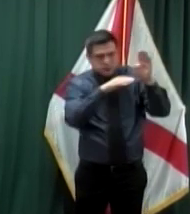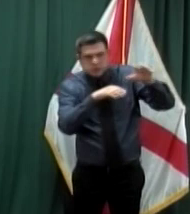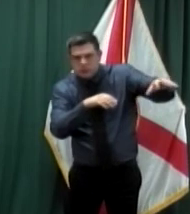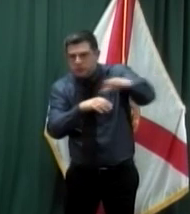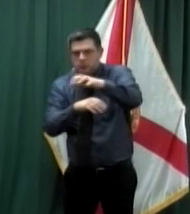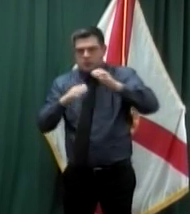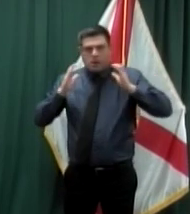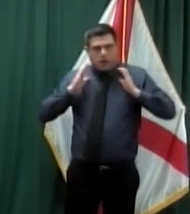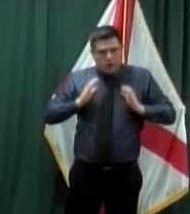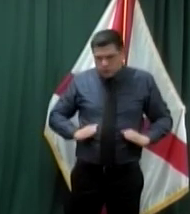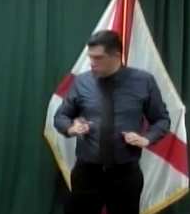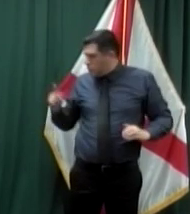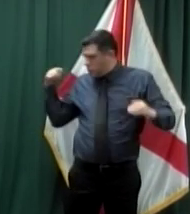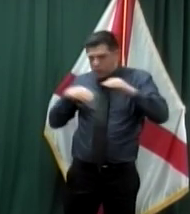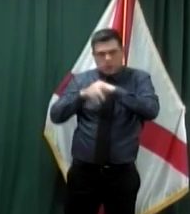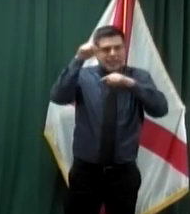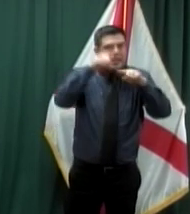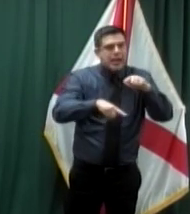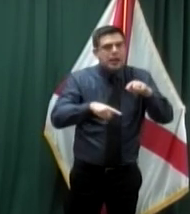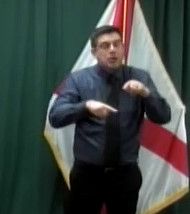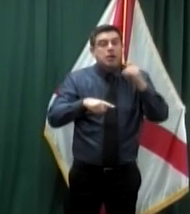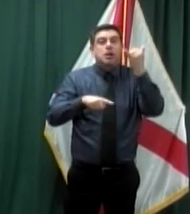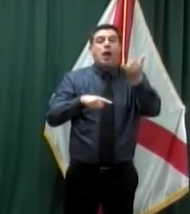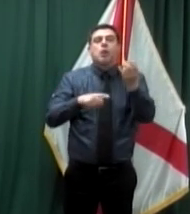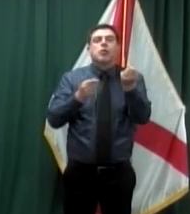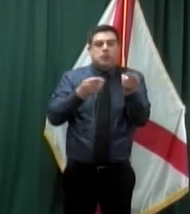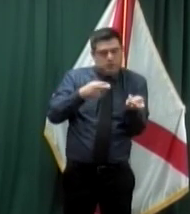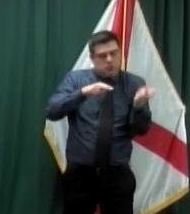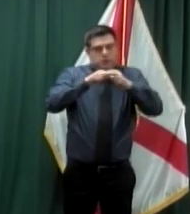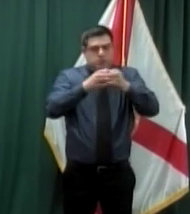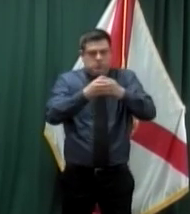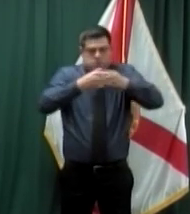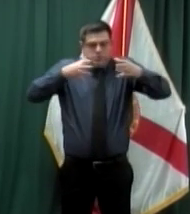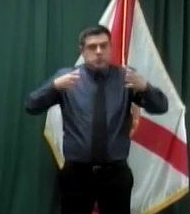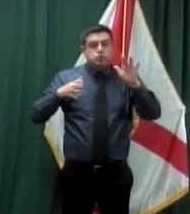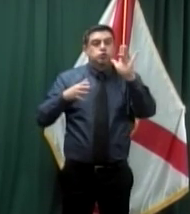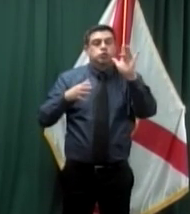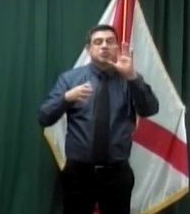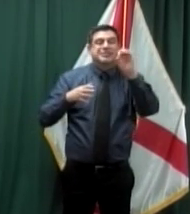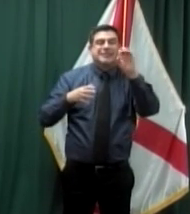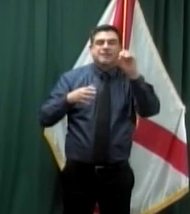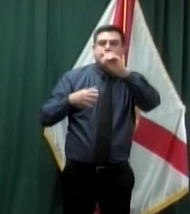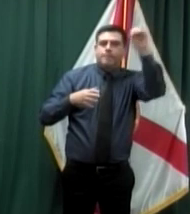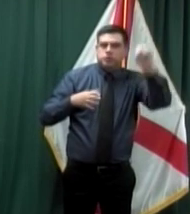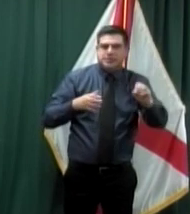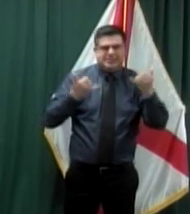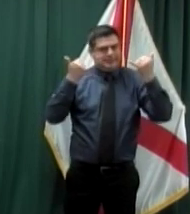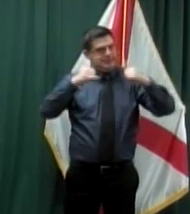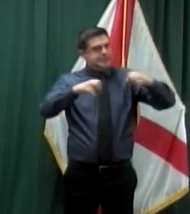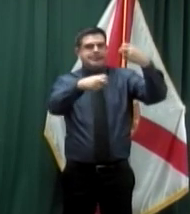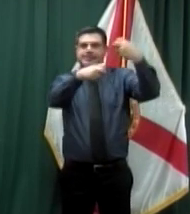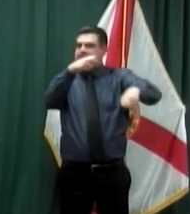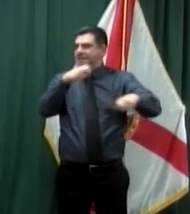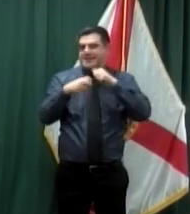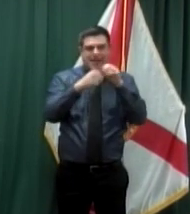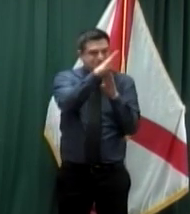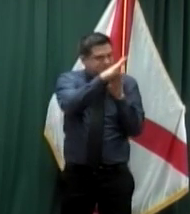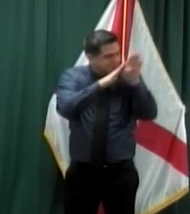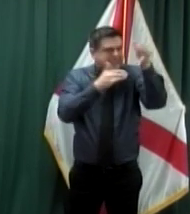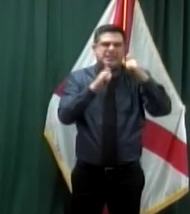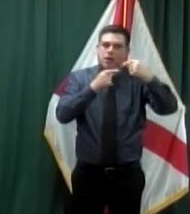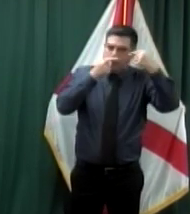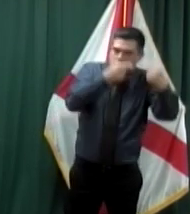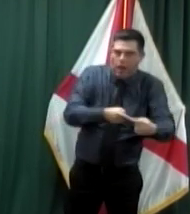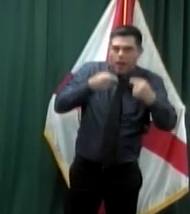point. So it's truly a problem, and it's truly something, we would have hoped that the state would have by